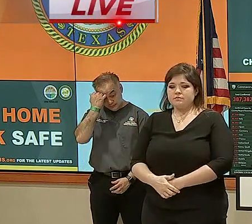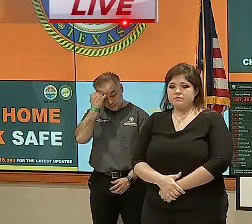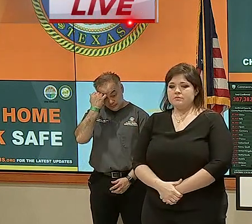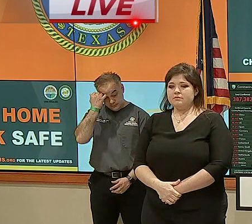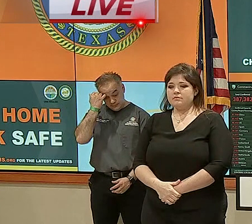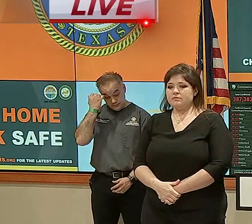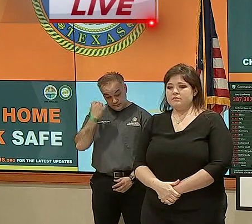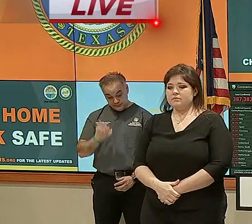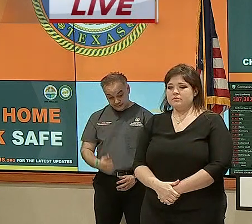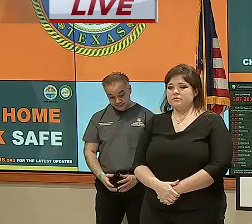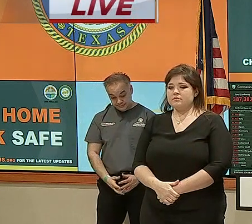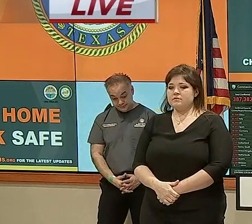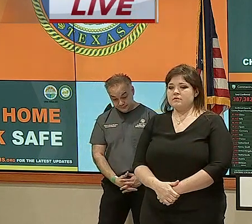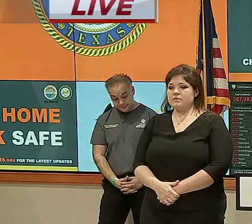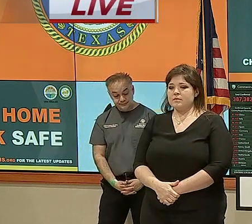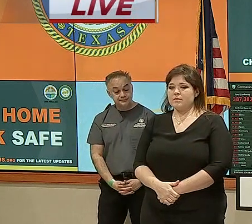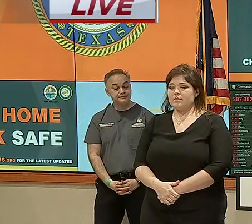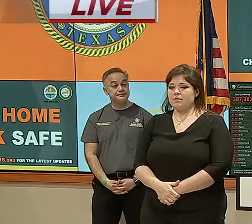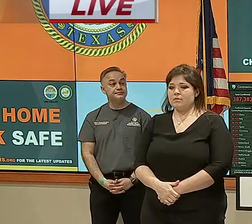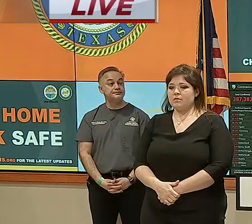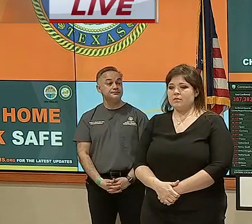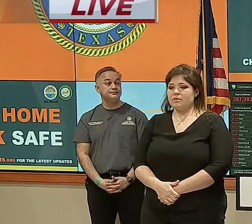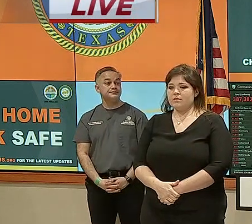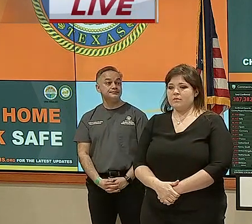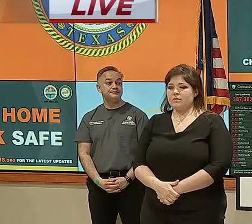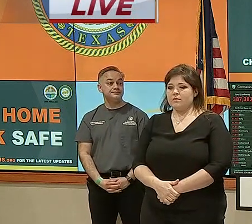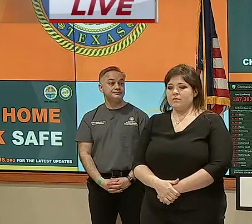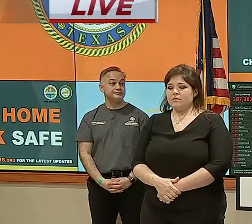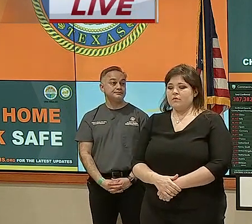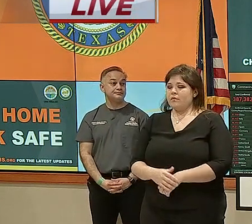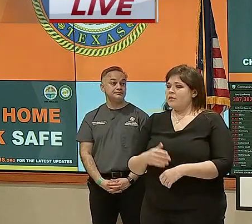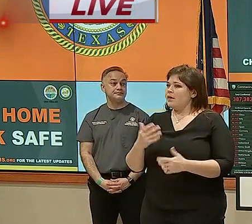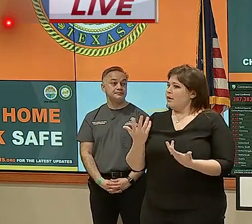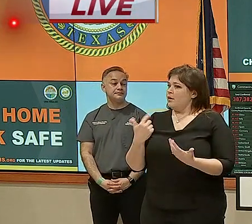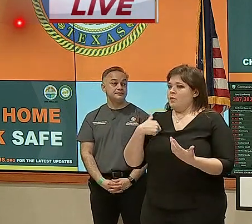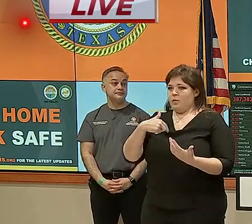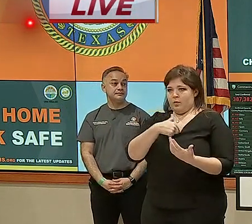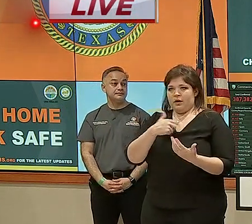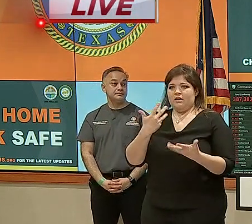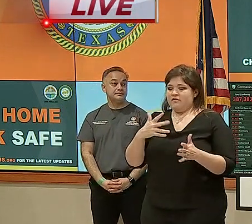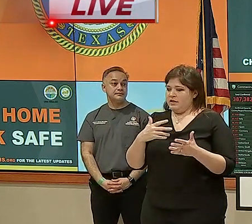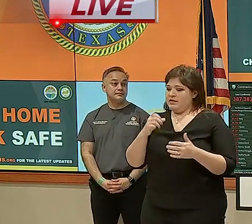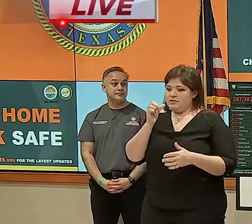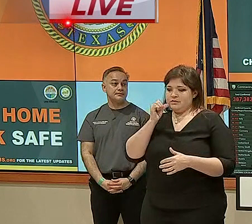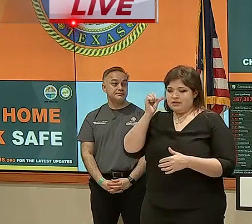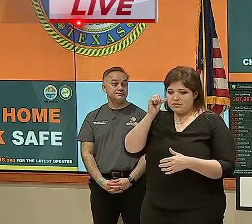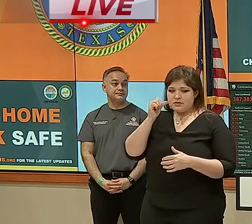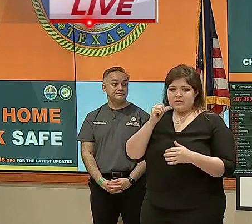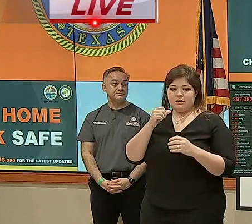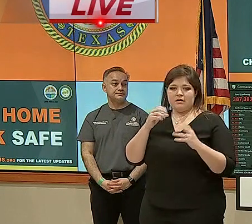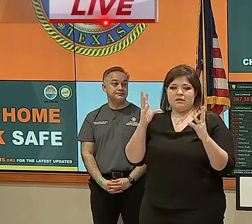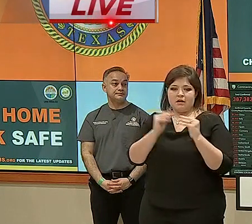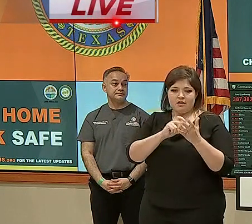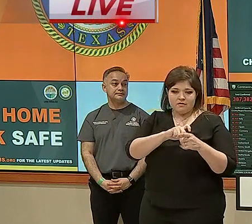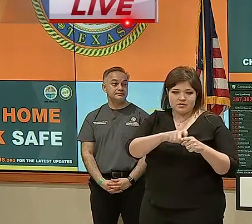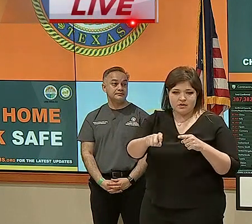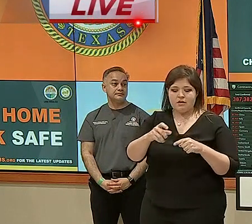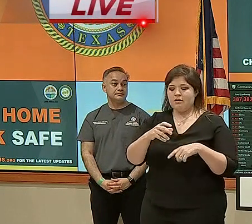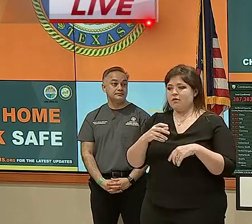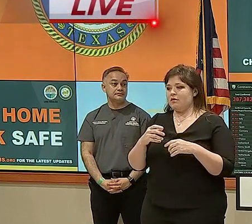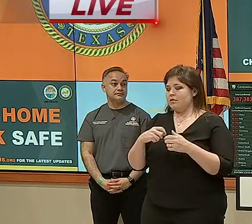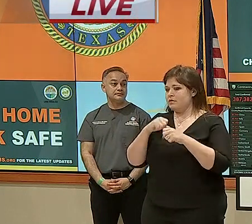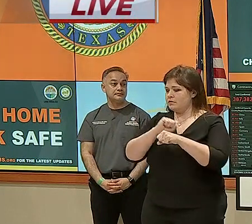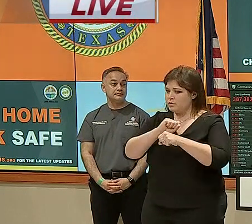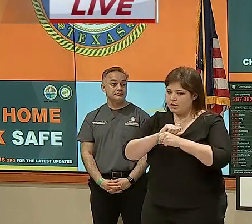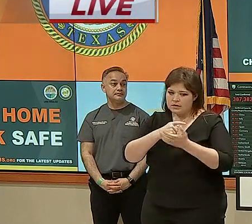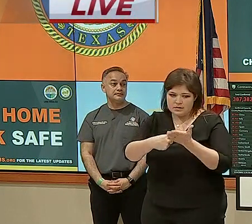the opportunity to work with the judge, and even on yesterday on a conference call that was convened by the judge, where there